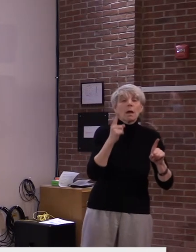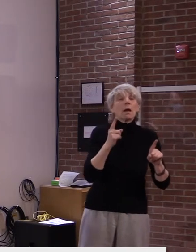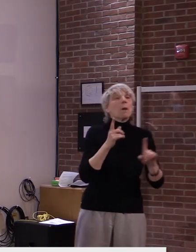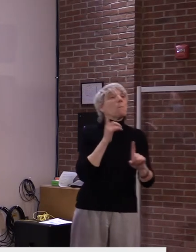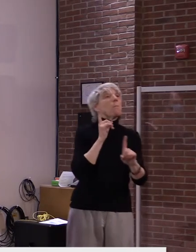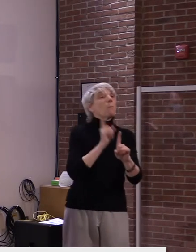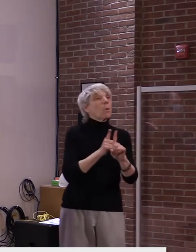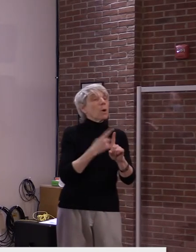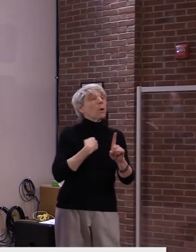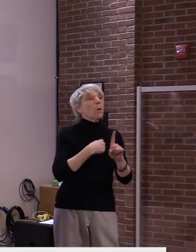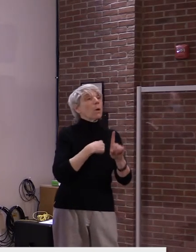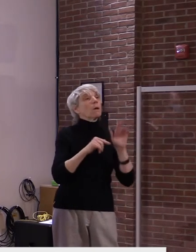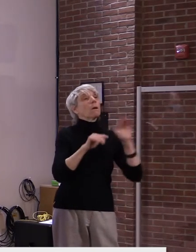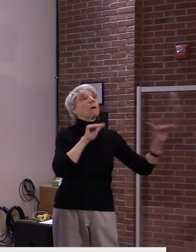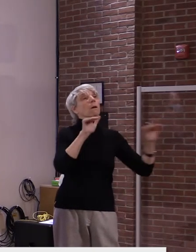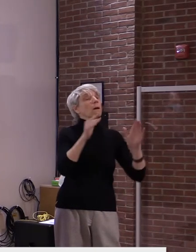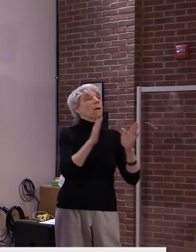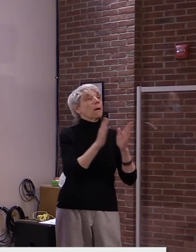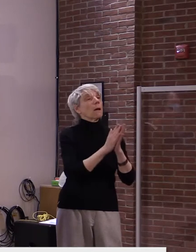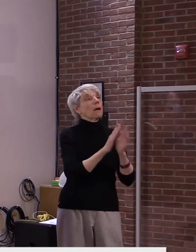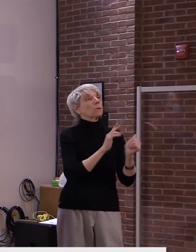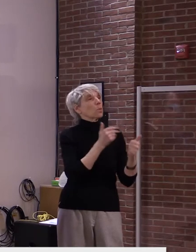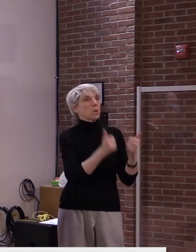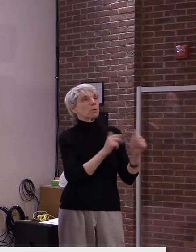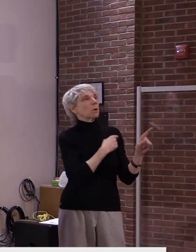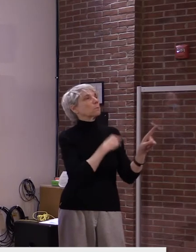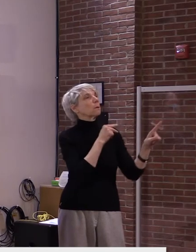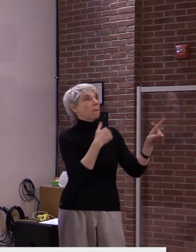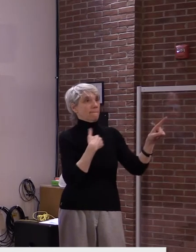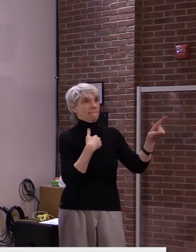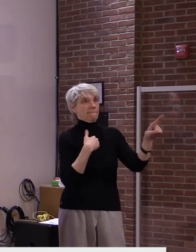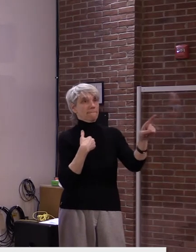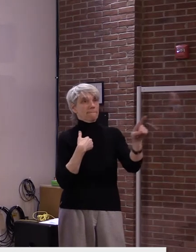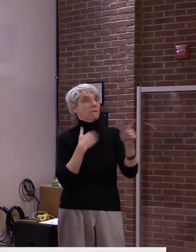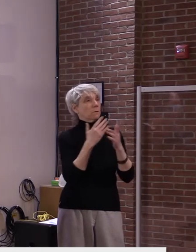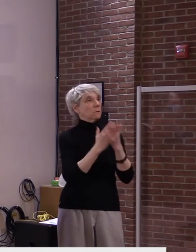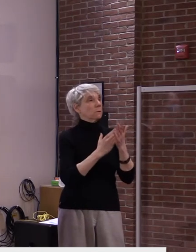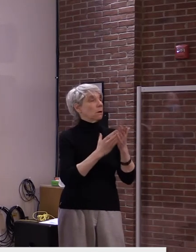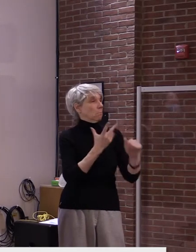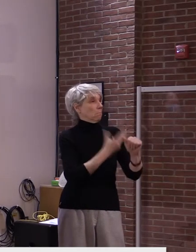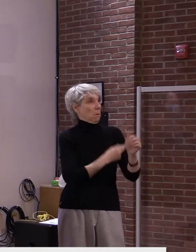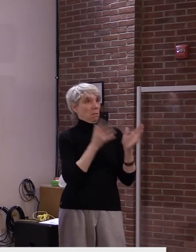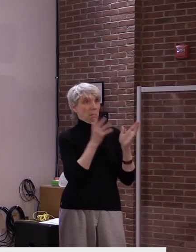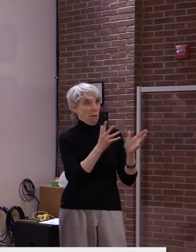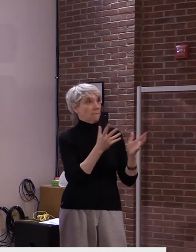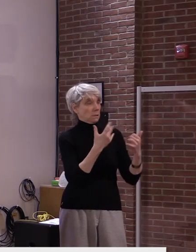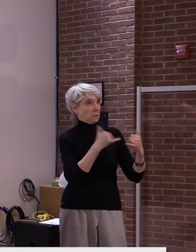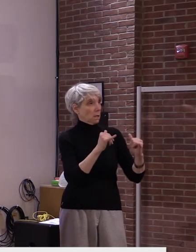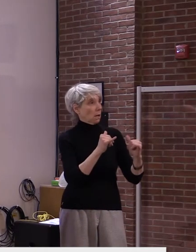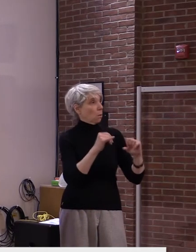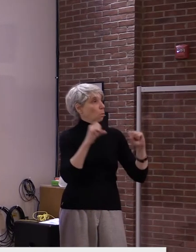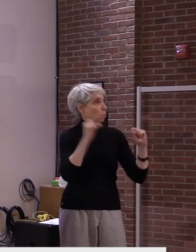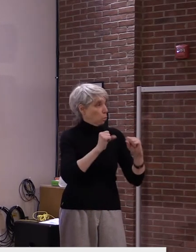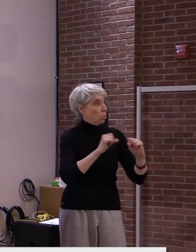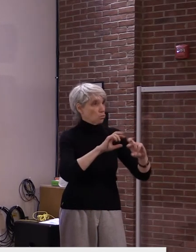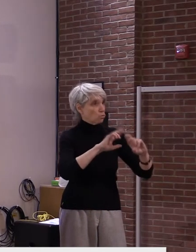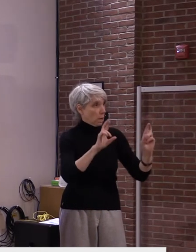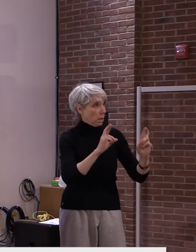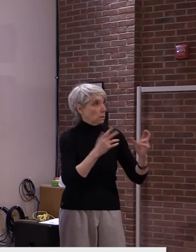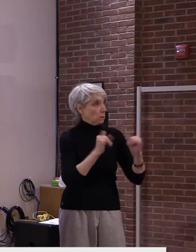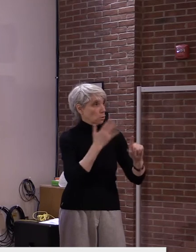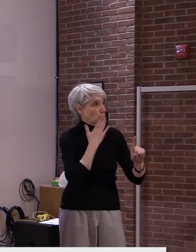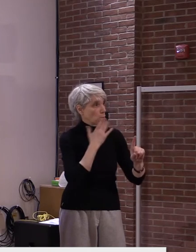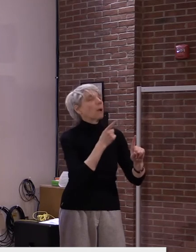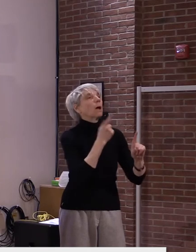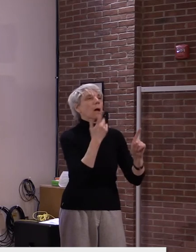asking hospitals who had inventory to use their inventory up during that week.